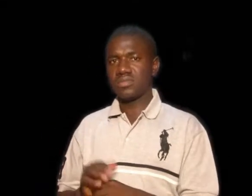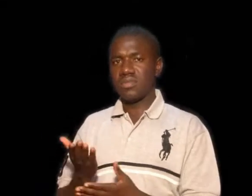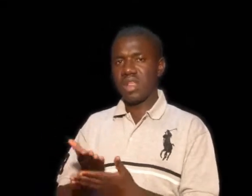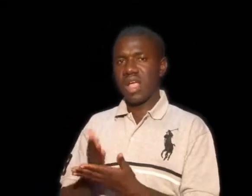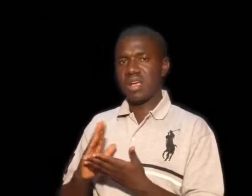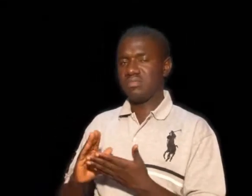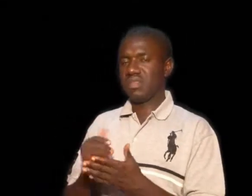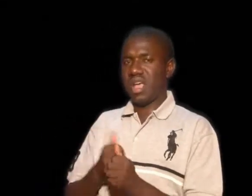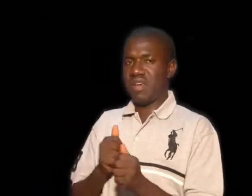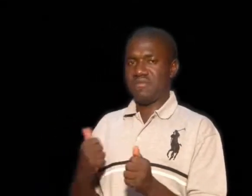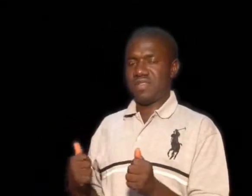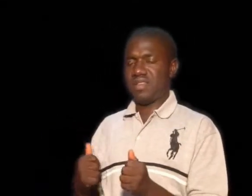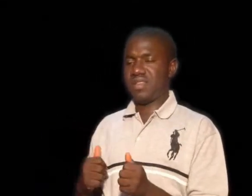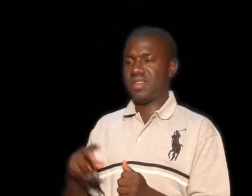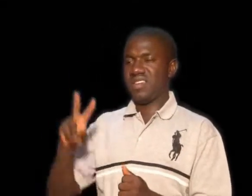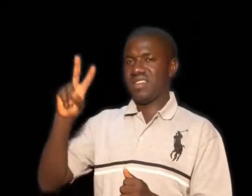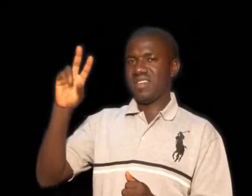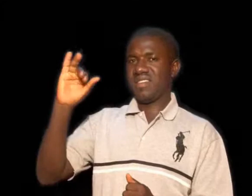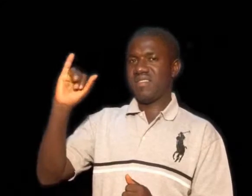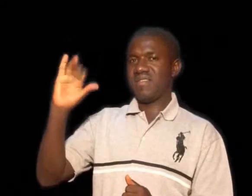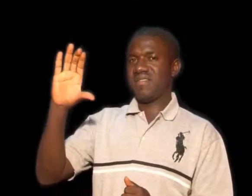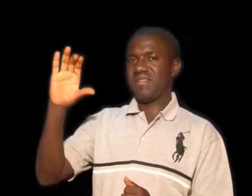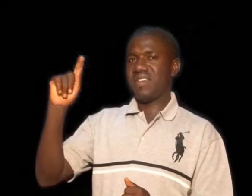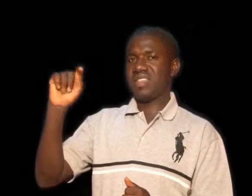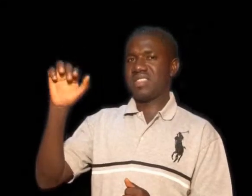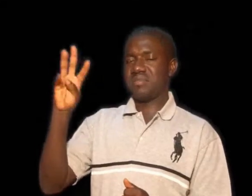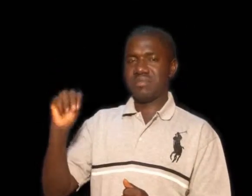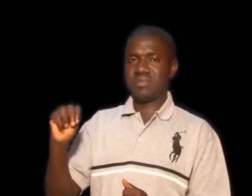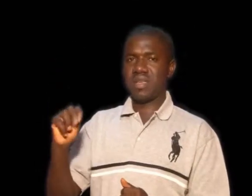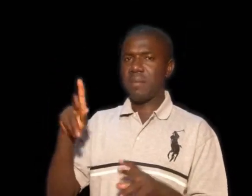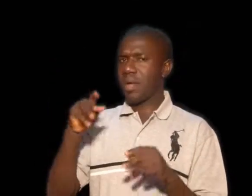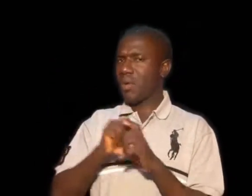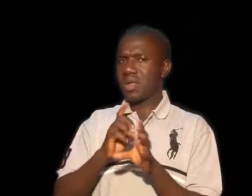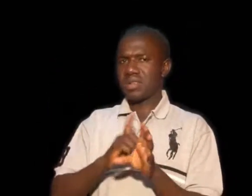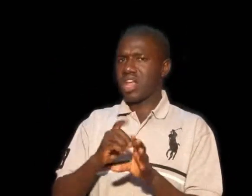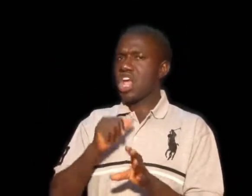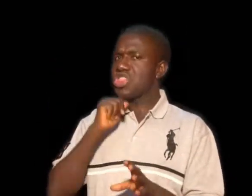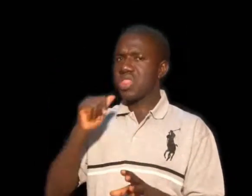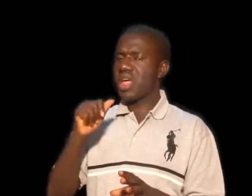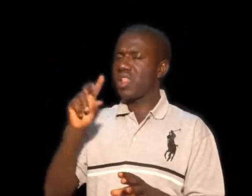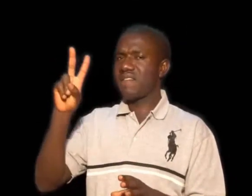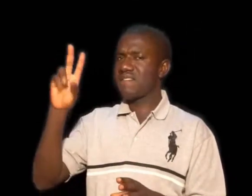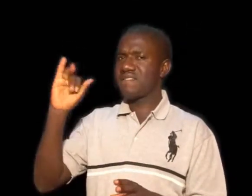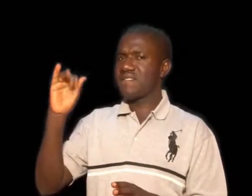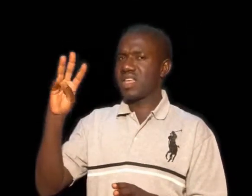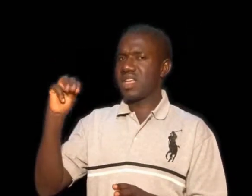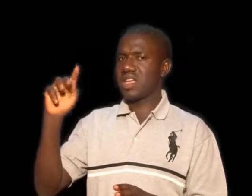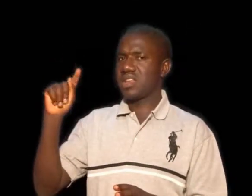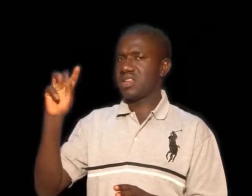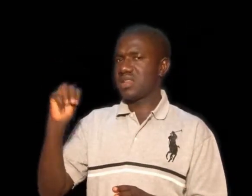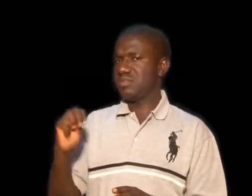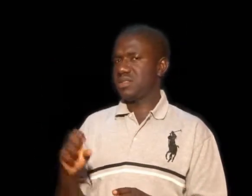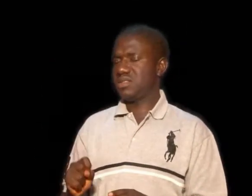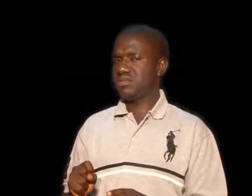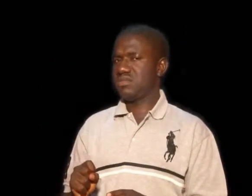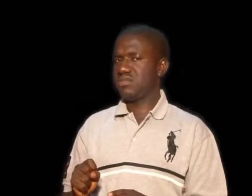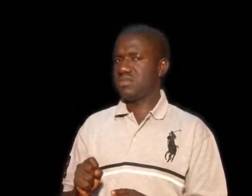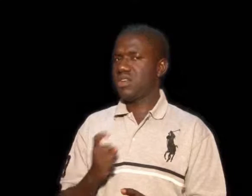Avoid. Victim. People with a disability are not necessarily victims and prefer not to be perceived as